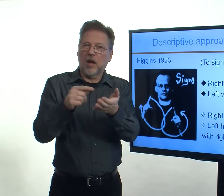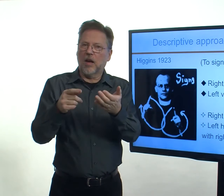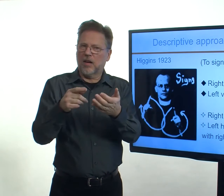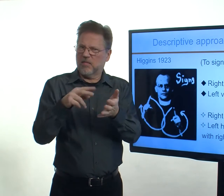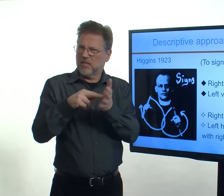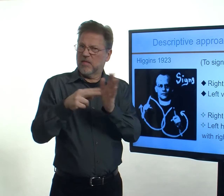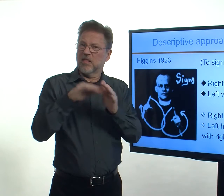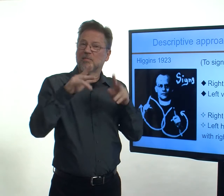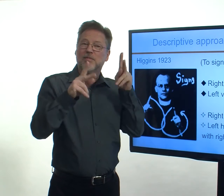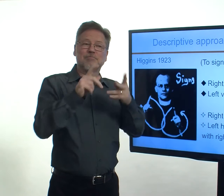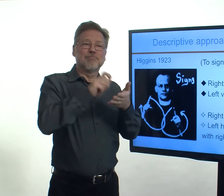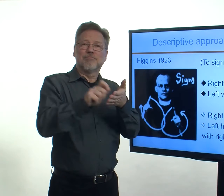parameters